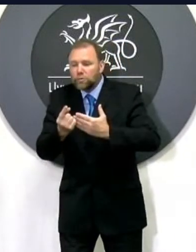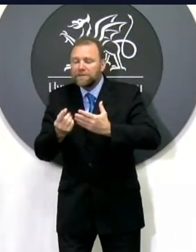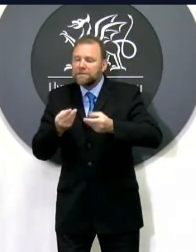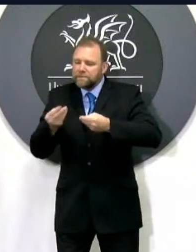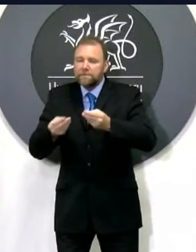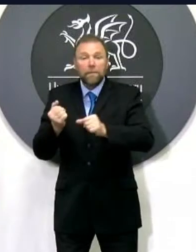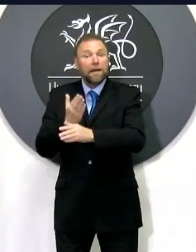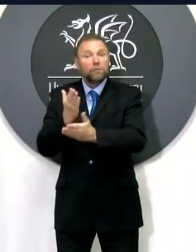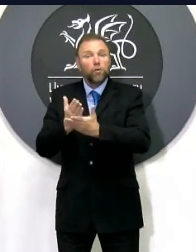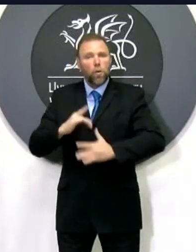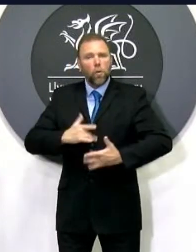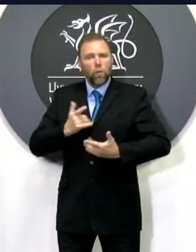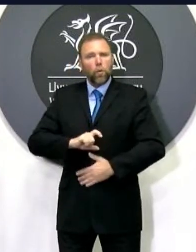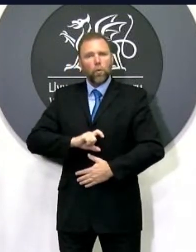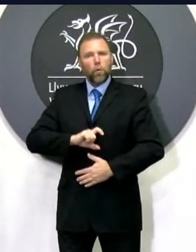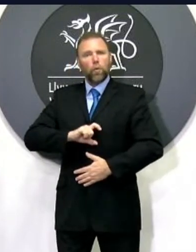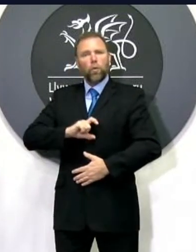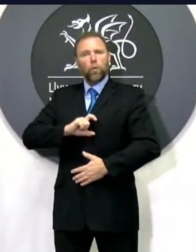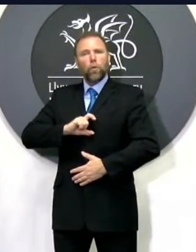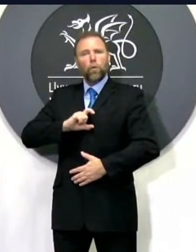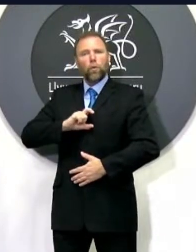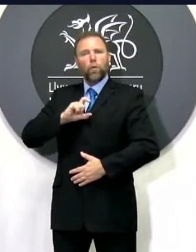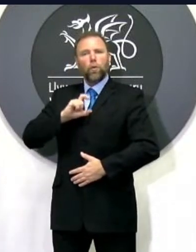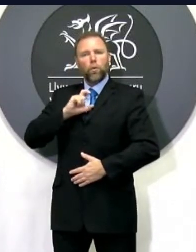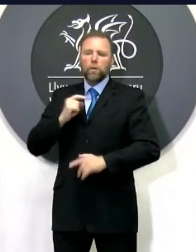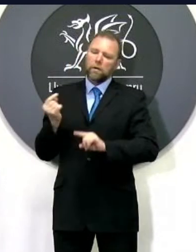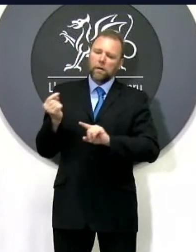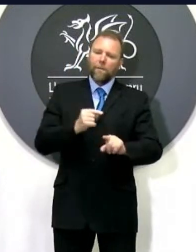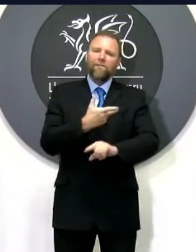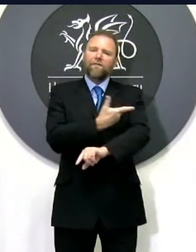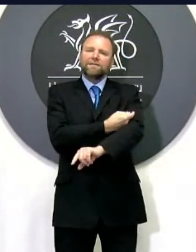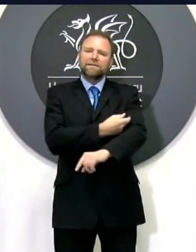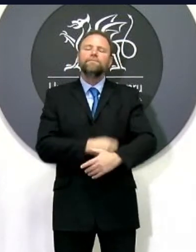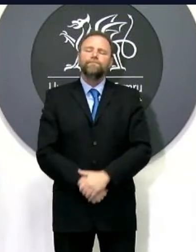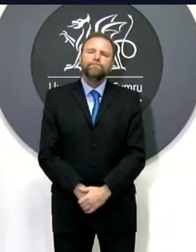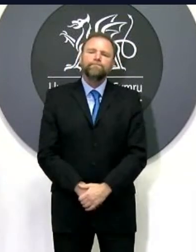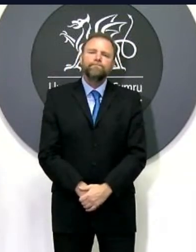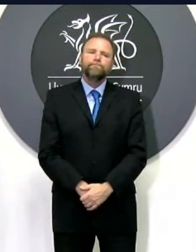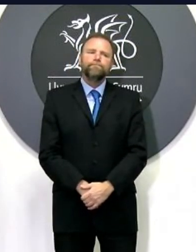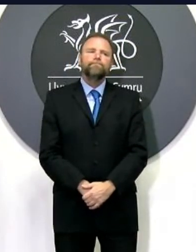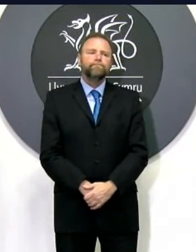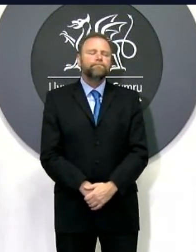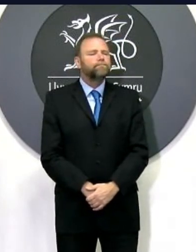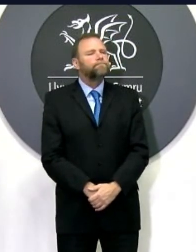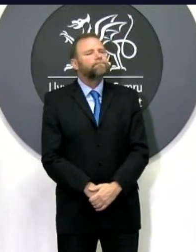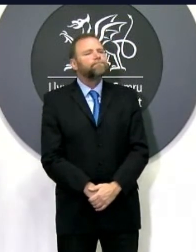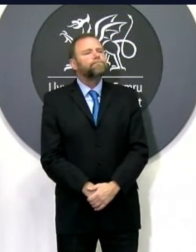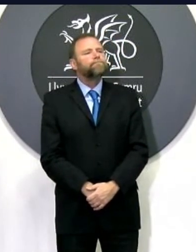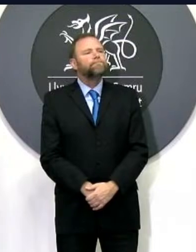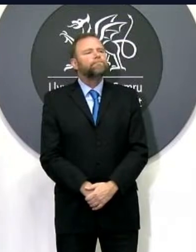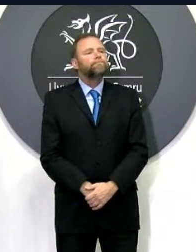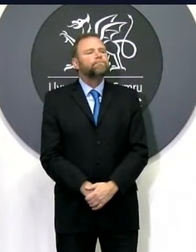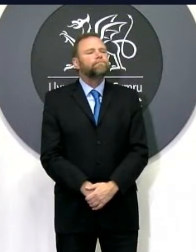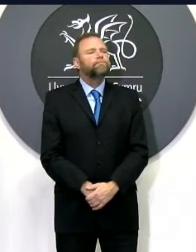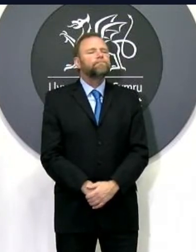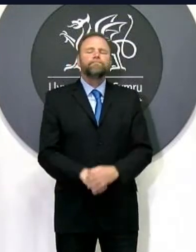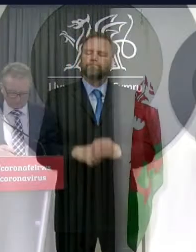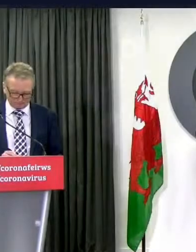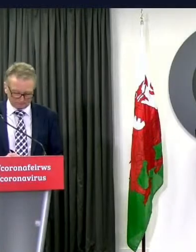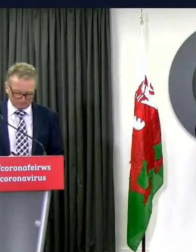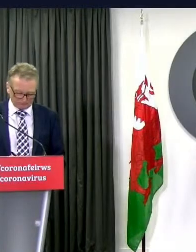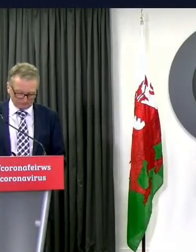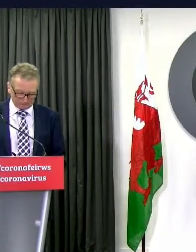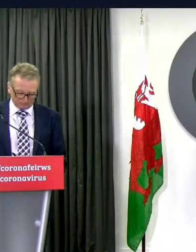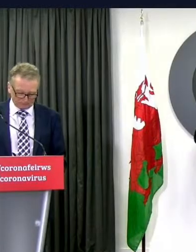confident about vaccination and to come forward for it. Thank you very much. The rule of six in